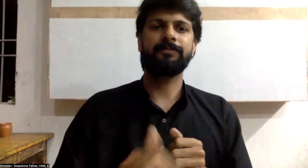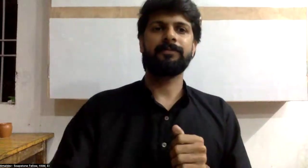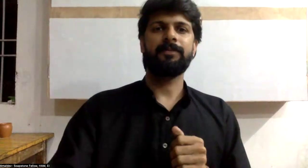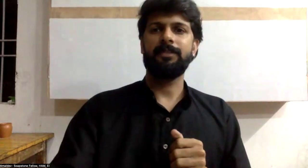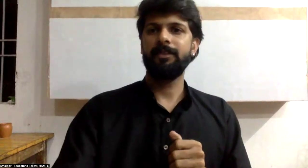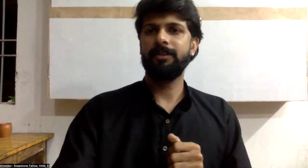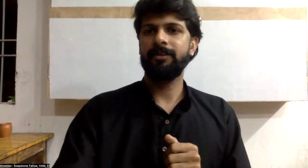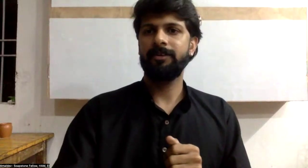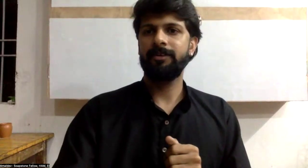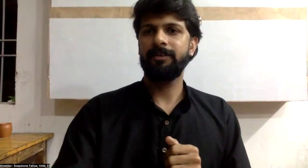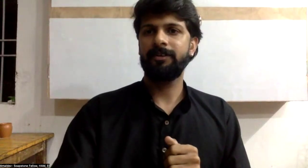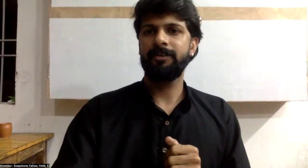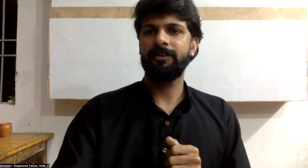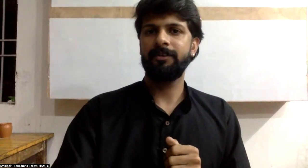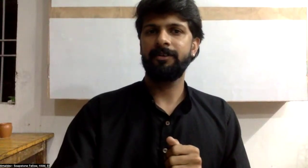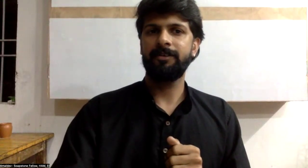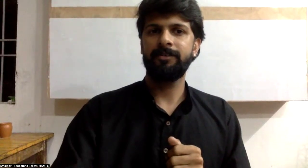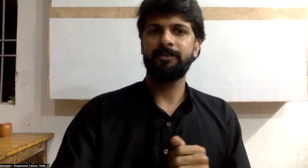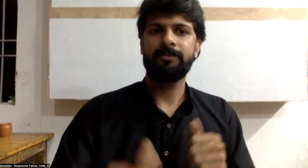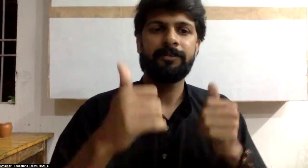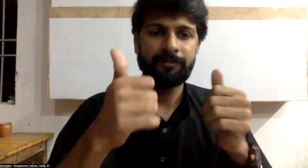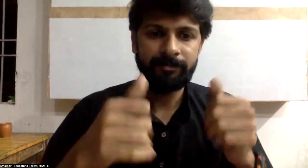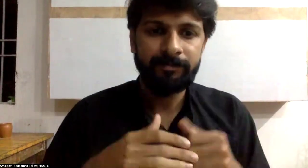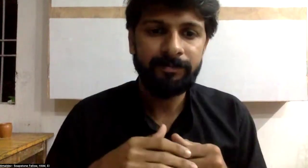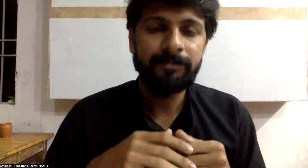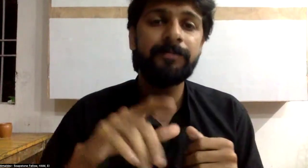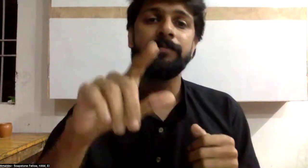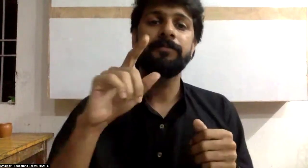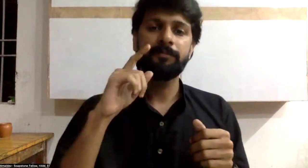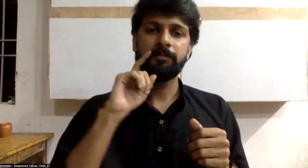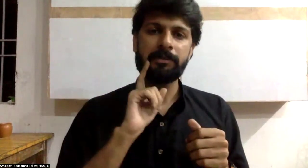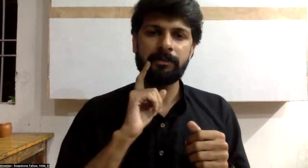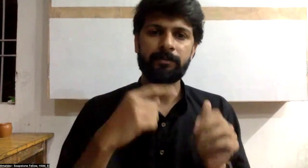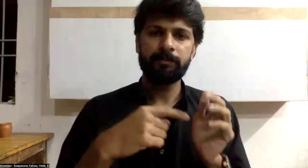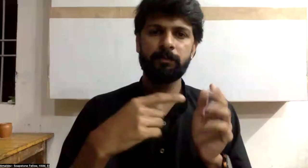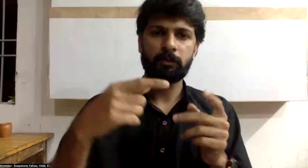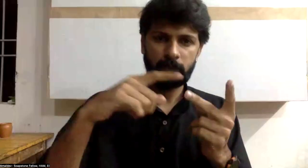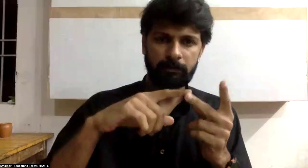we're going to be recording this panel discussion.